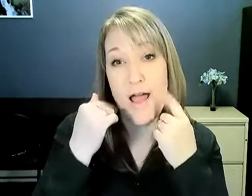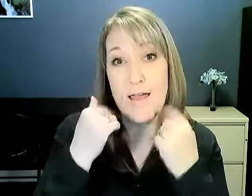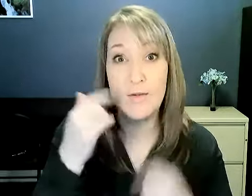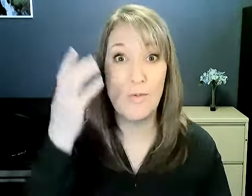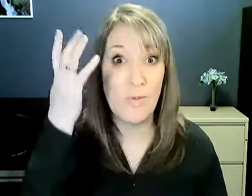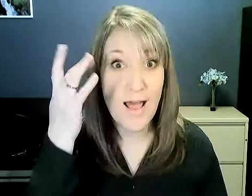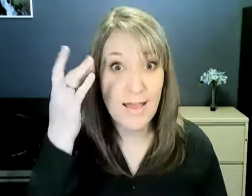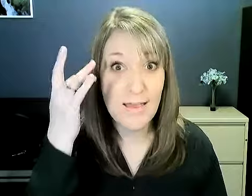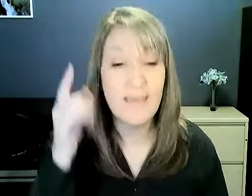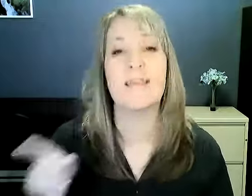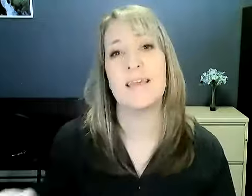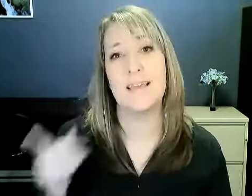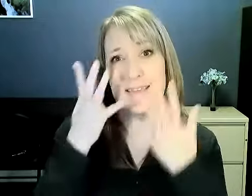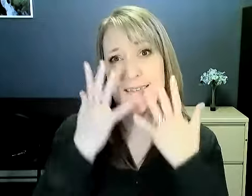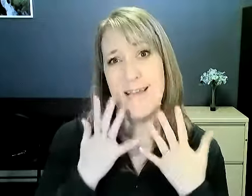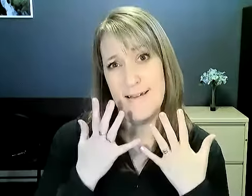cry. Why? He's sad.